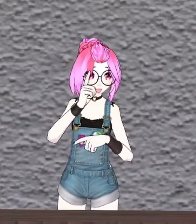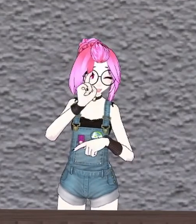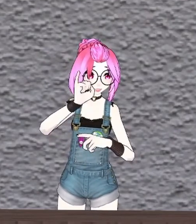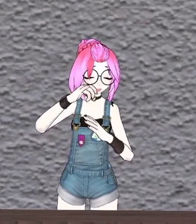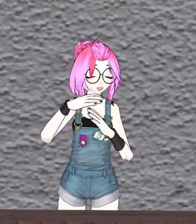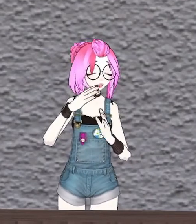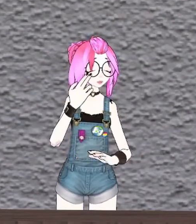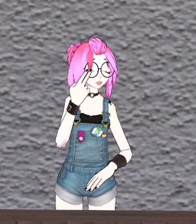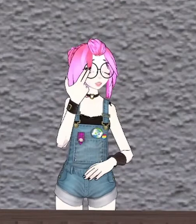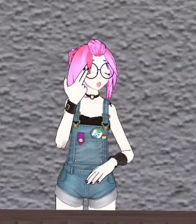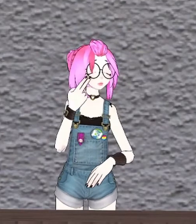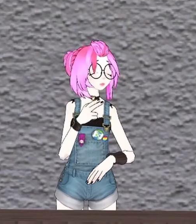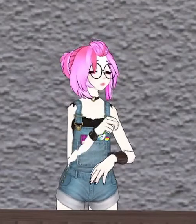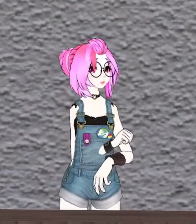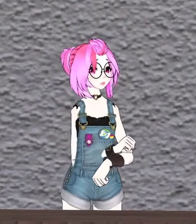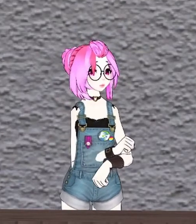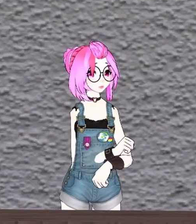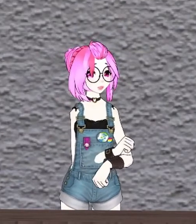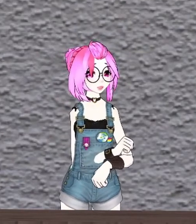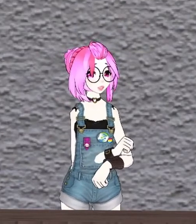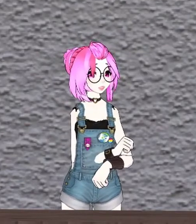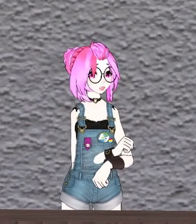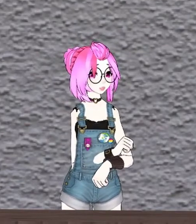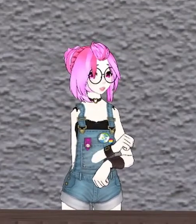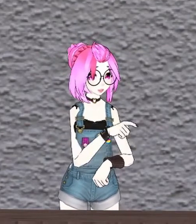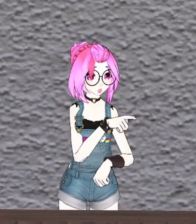signs for credit. There's 2. Show me 2 signs for credit. One.